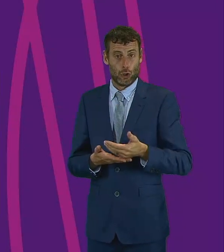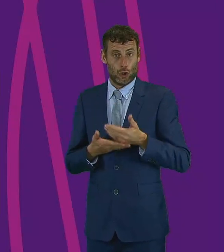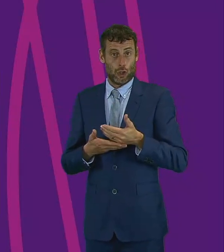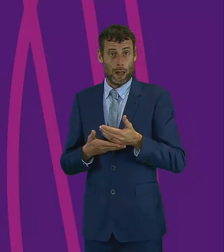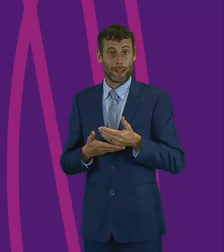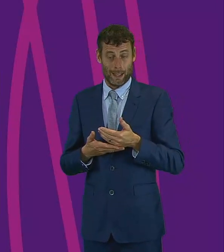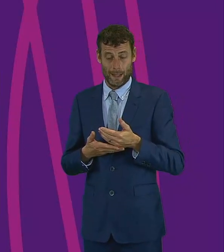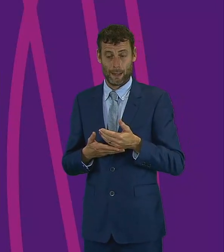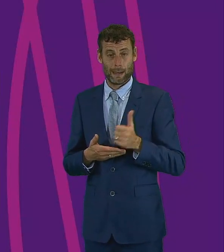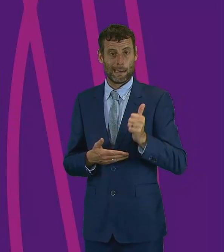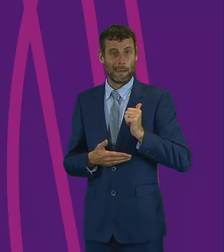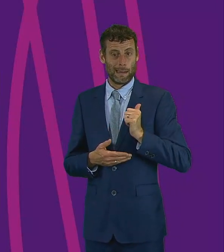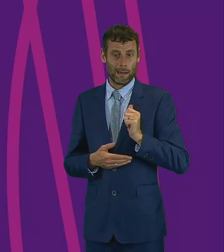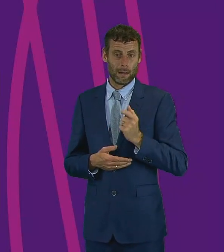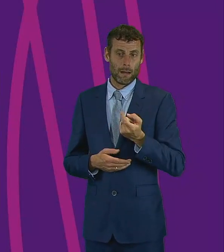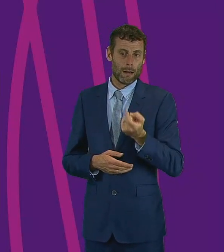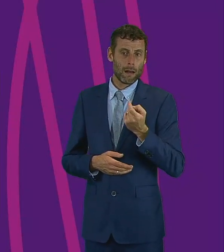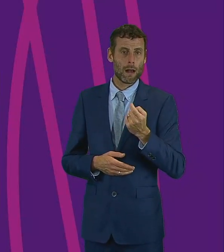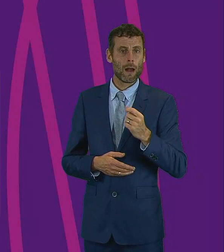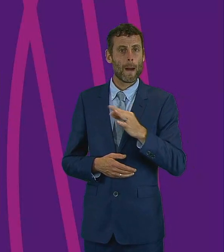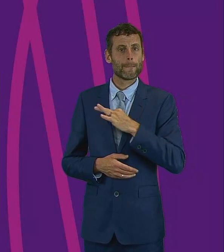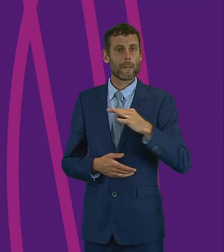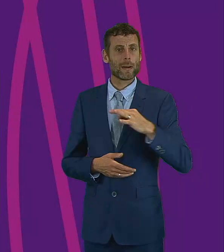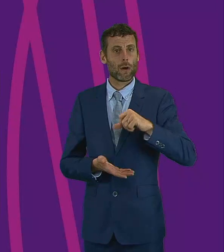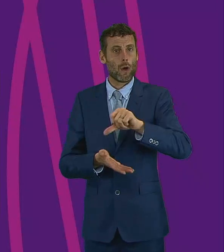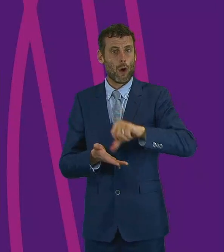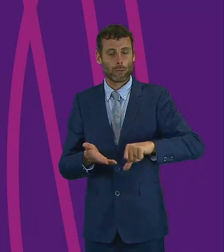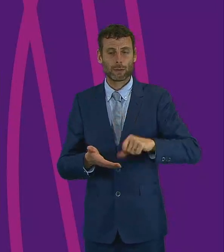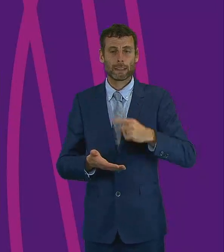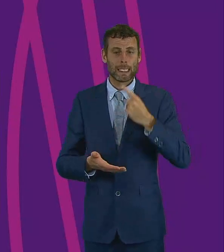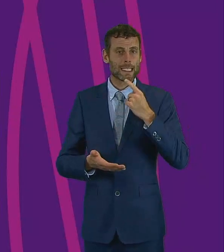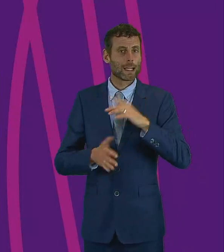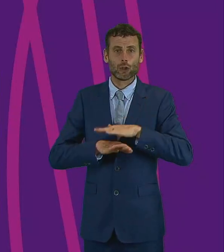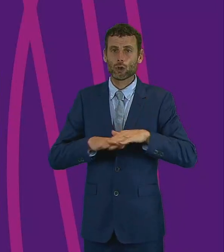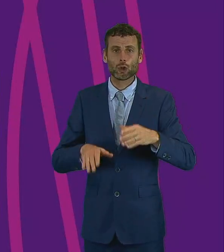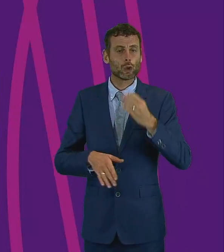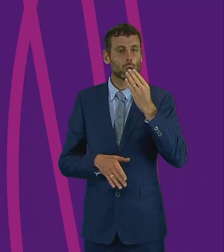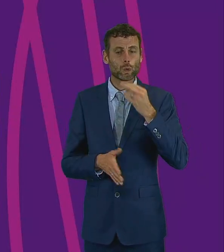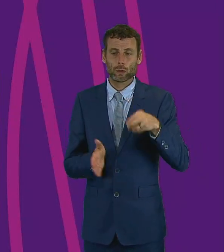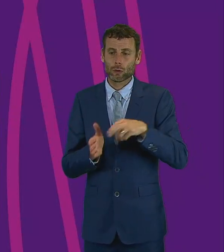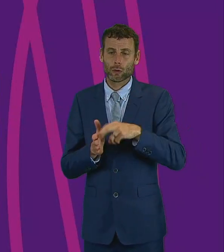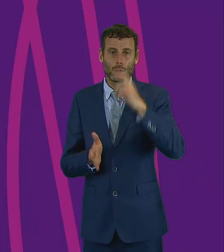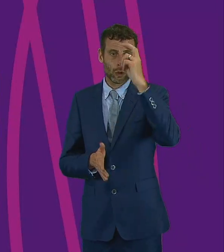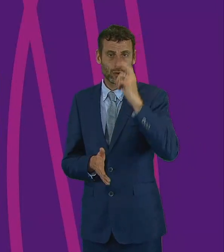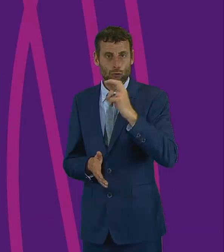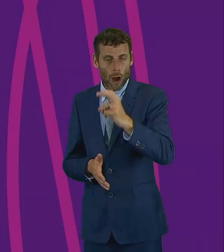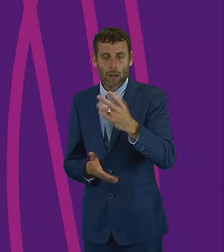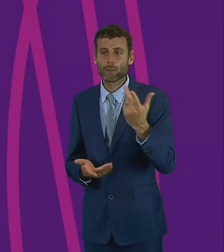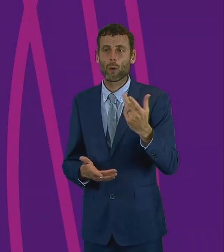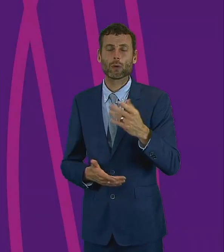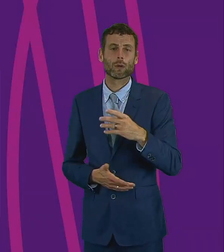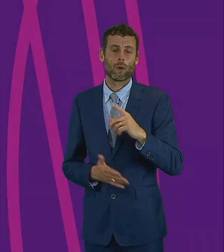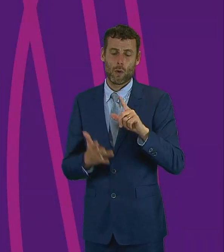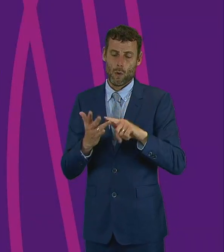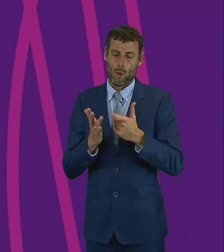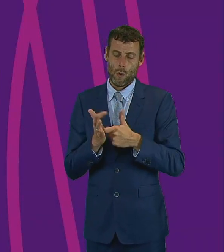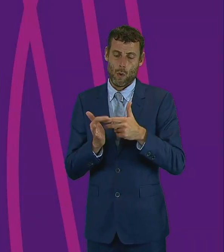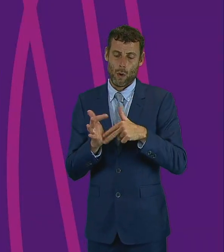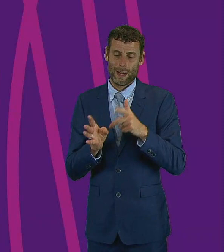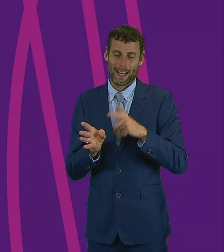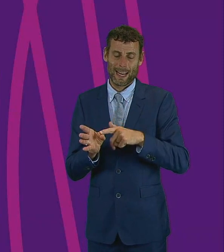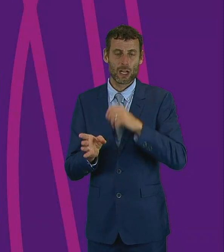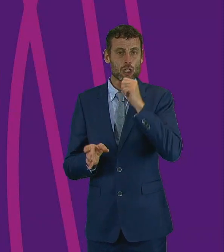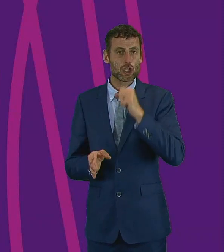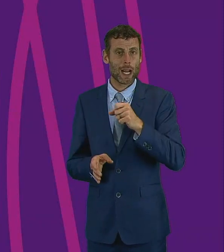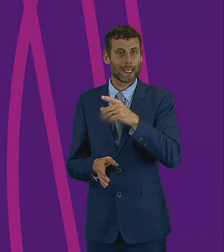of medical operations preclude use of public transport. She'll also be aware that patients from Orkney and Shetland needing specialist treatment in hospitals